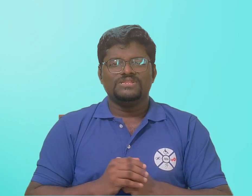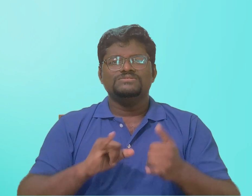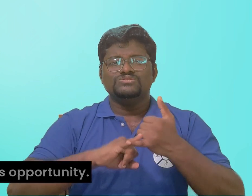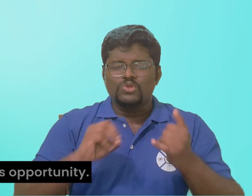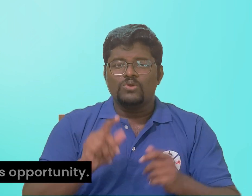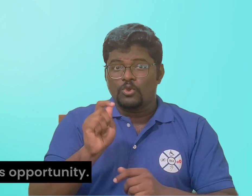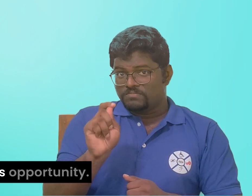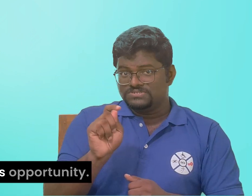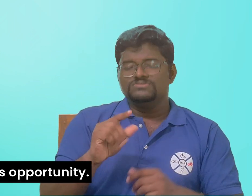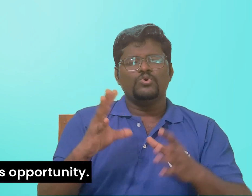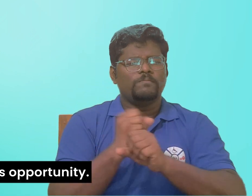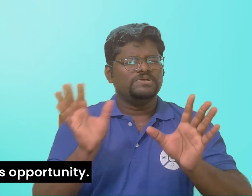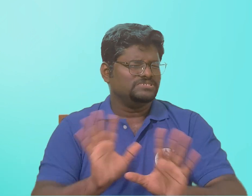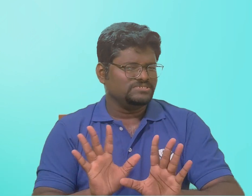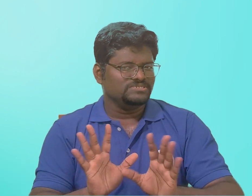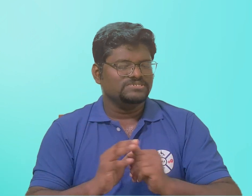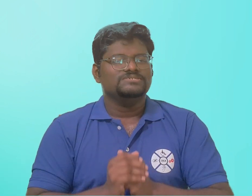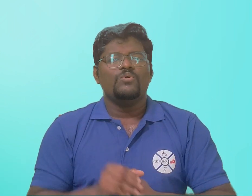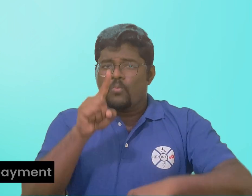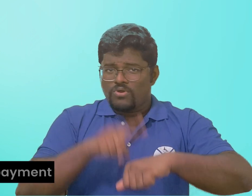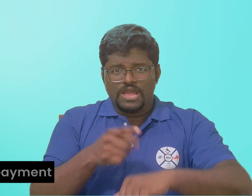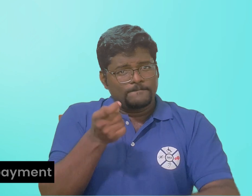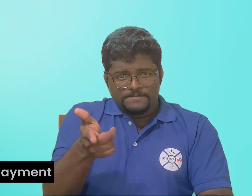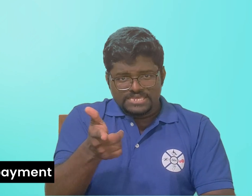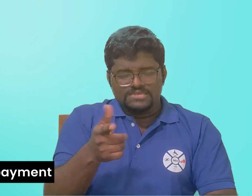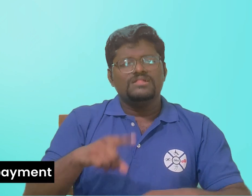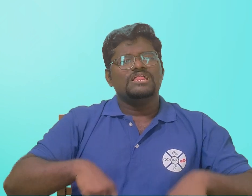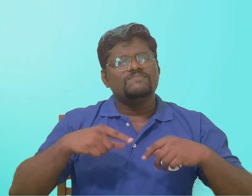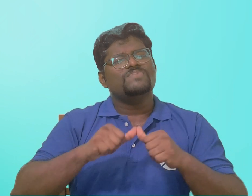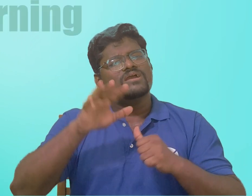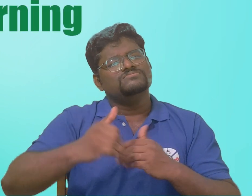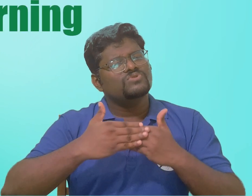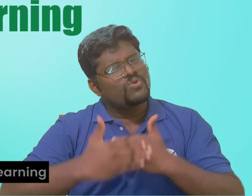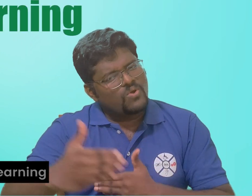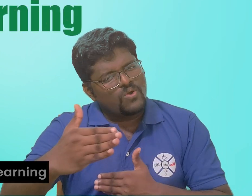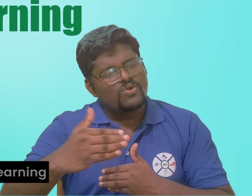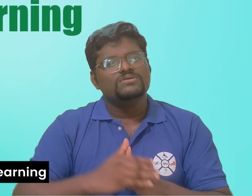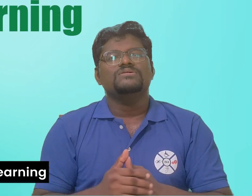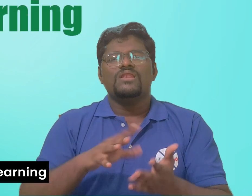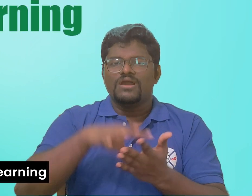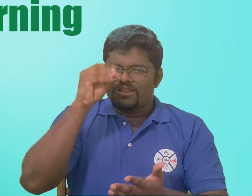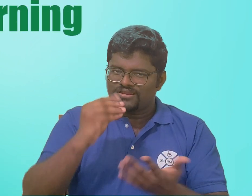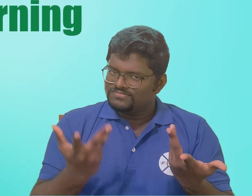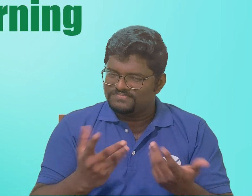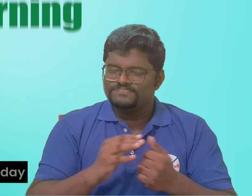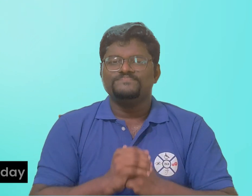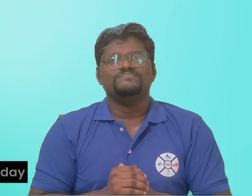So don't miss this opportunity. One-time payment. Lifetime learning. Join